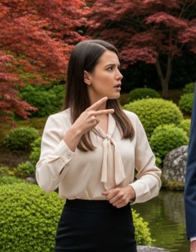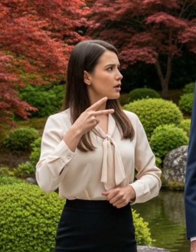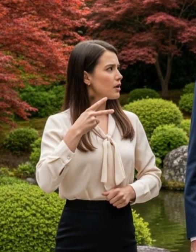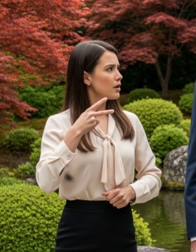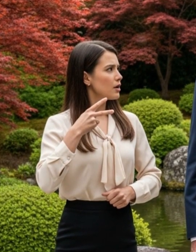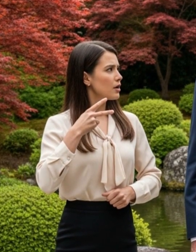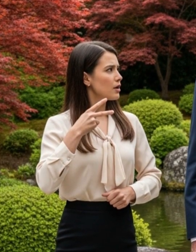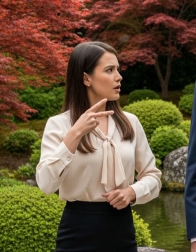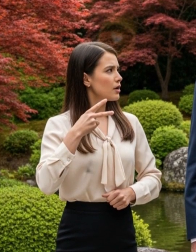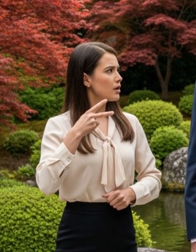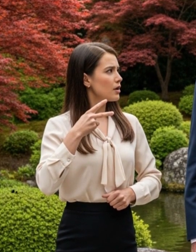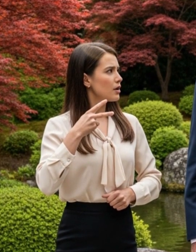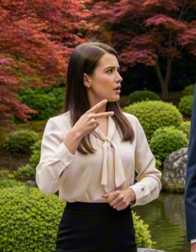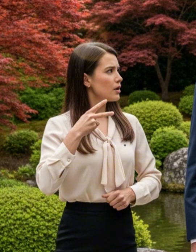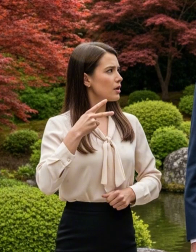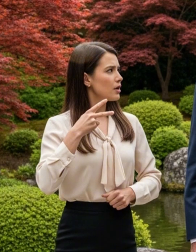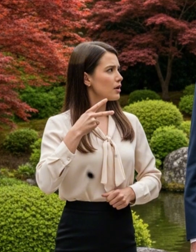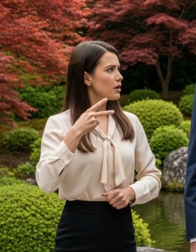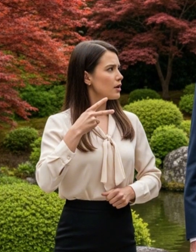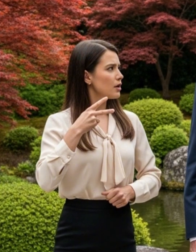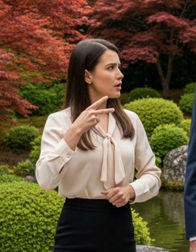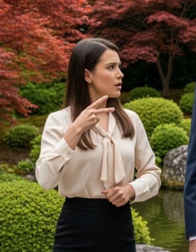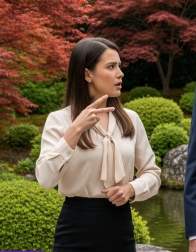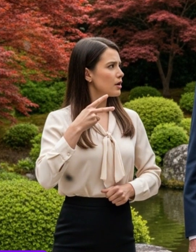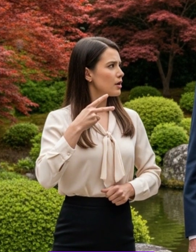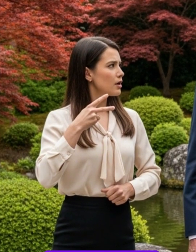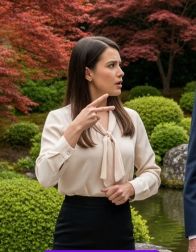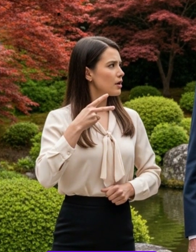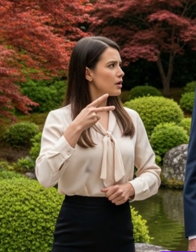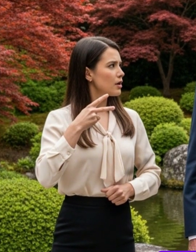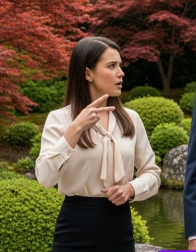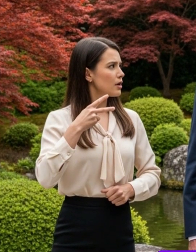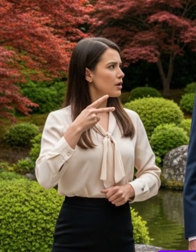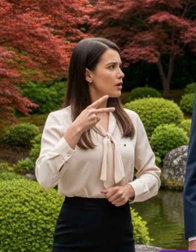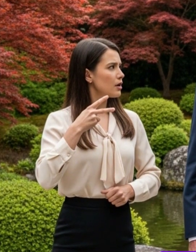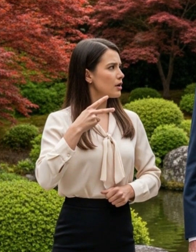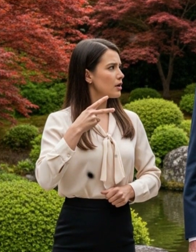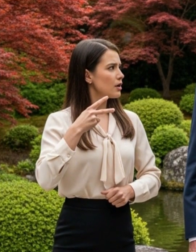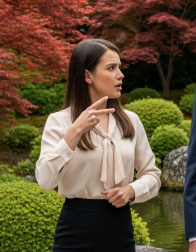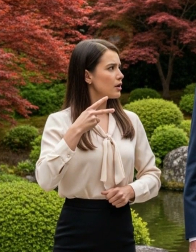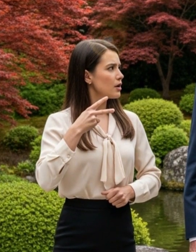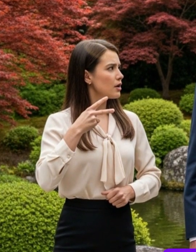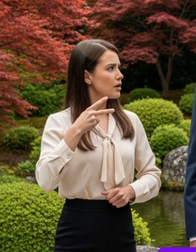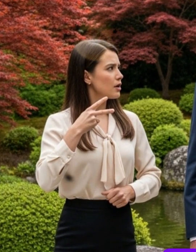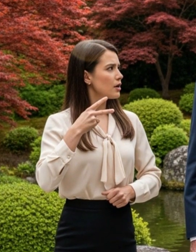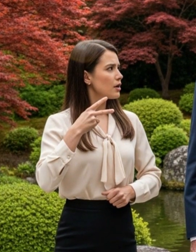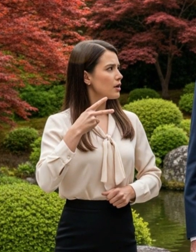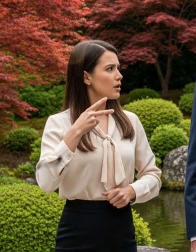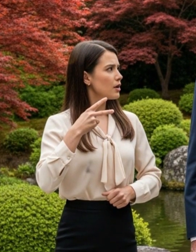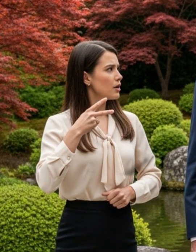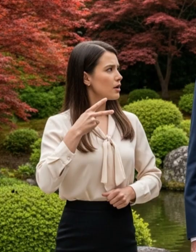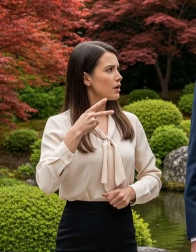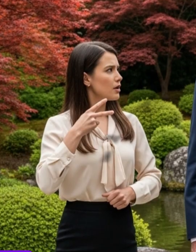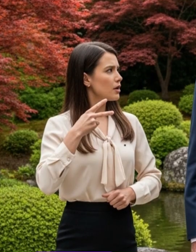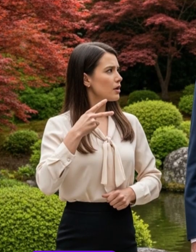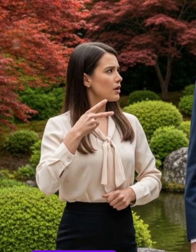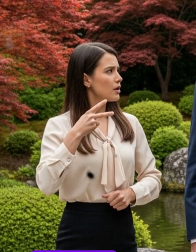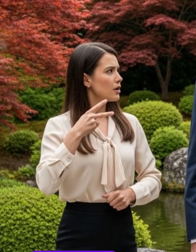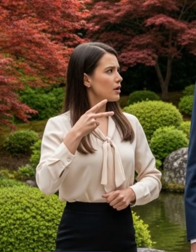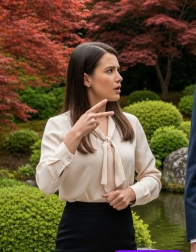carefully. Julian's smile was bitter. He's always busy. Thorne Global doesn't run itself, you know. He's